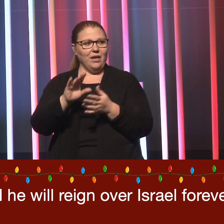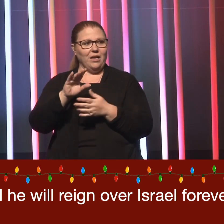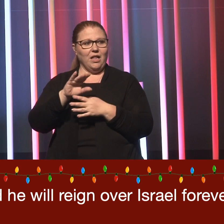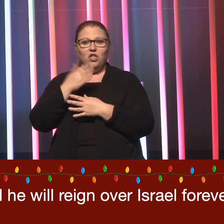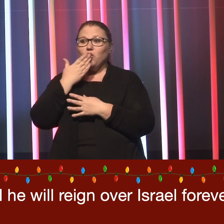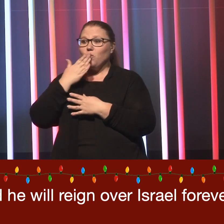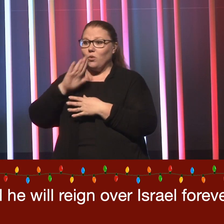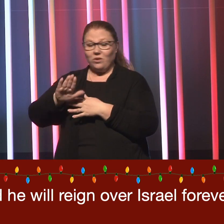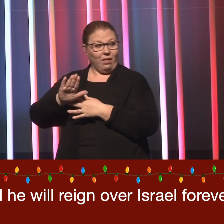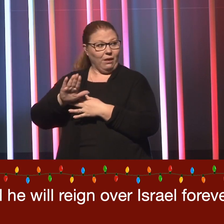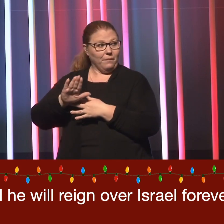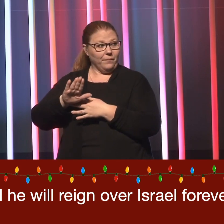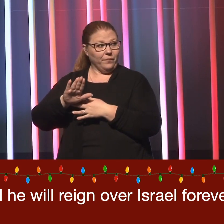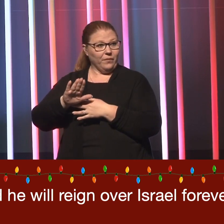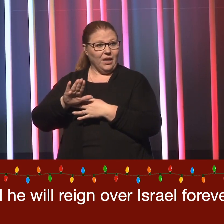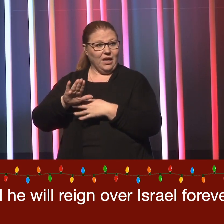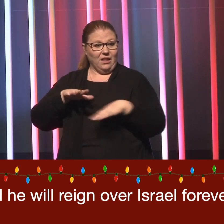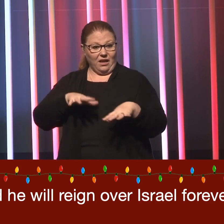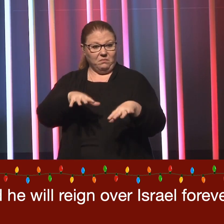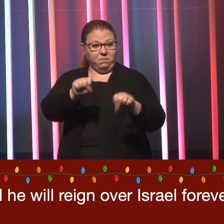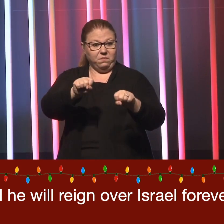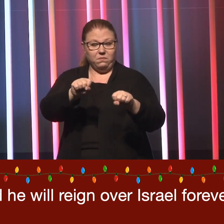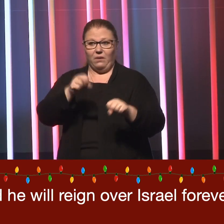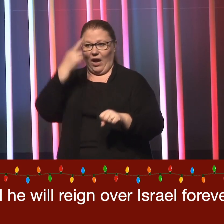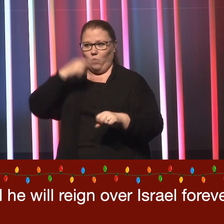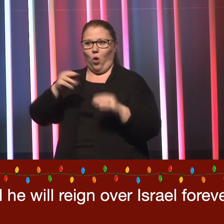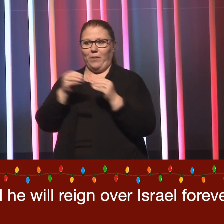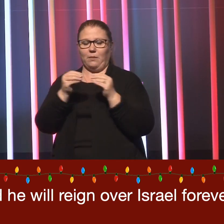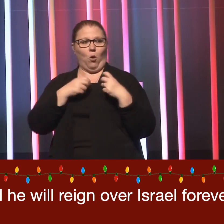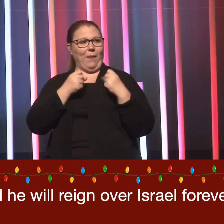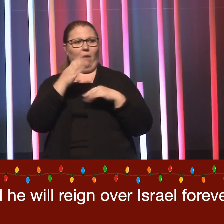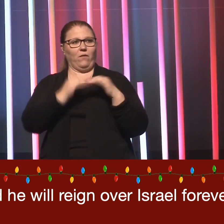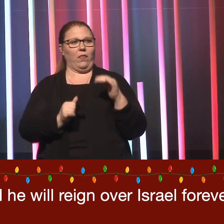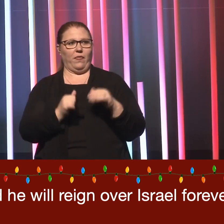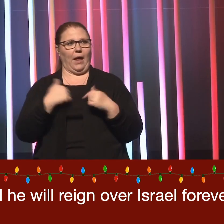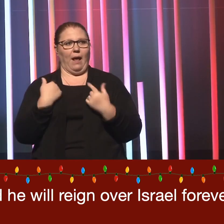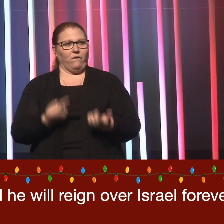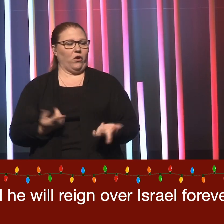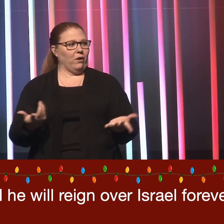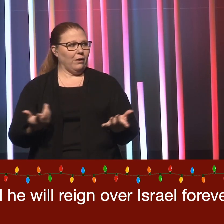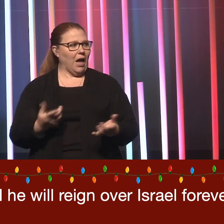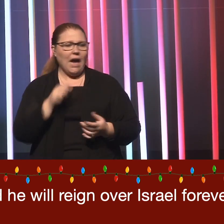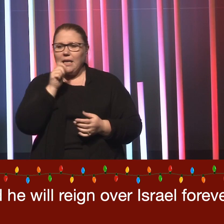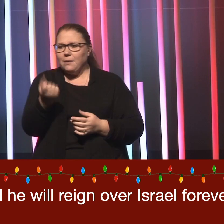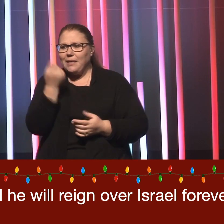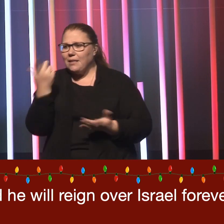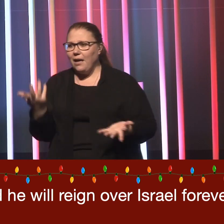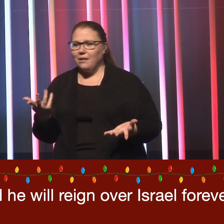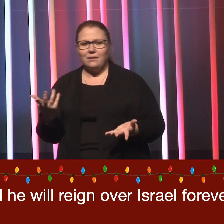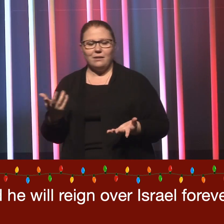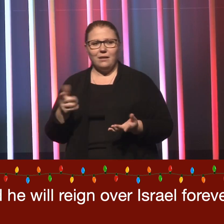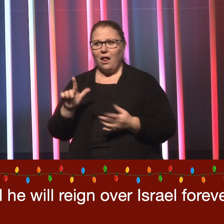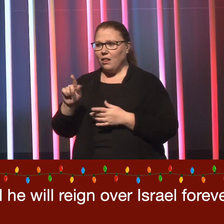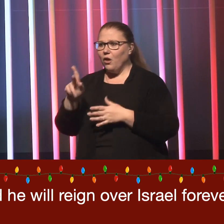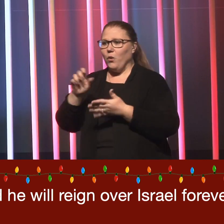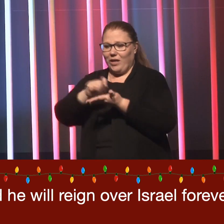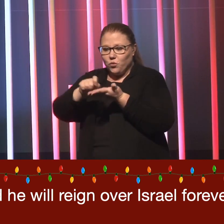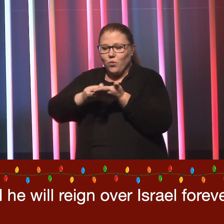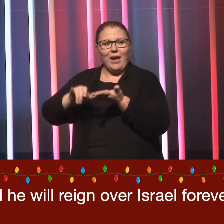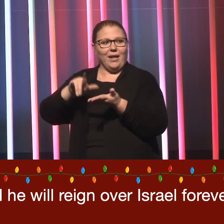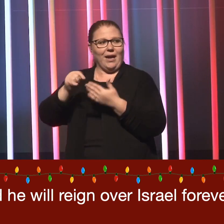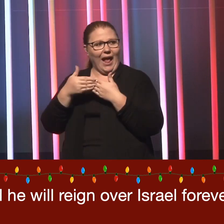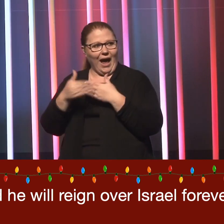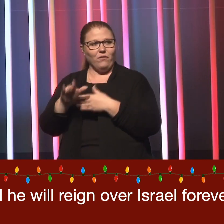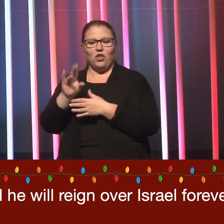under siege, and Rome looks more powerful than ever. How does that make any sense? Like Luke is writing this